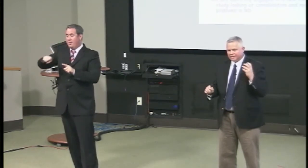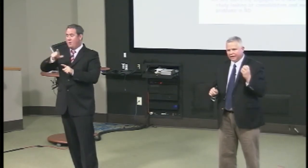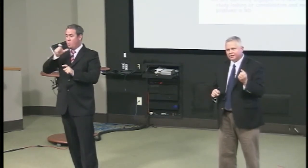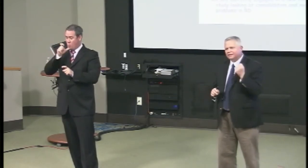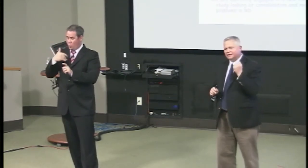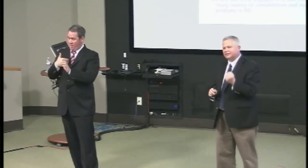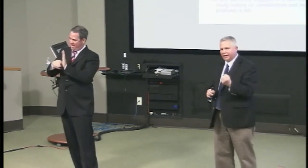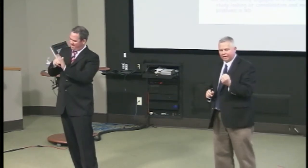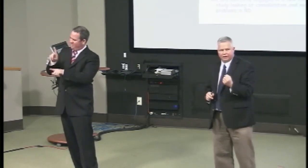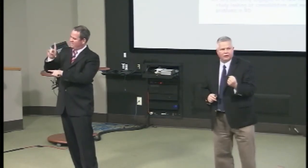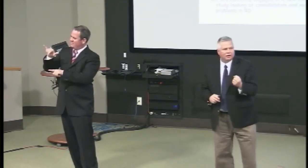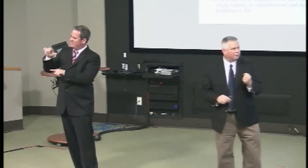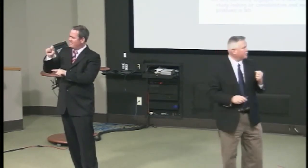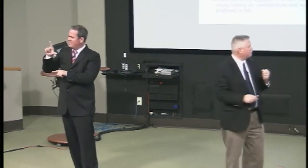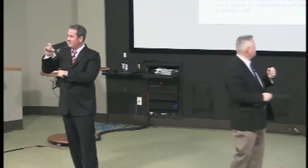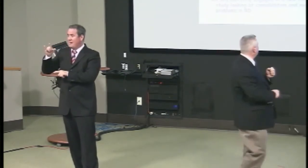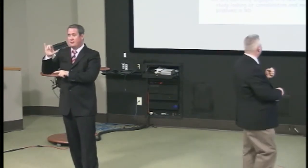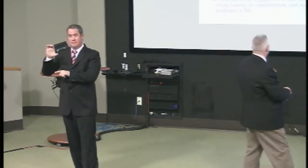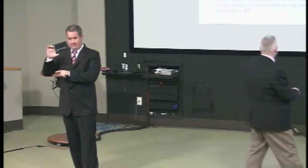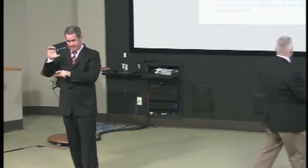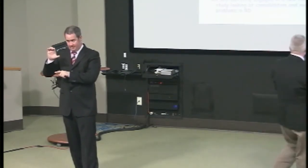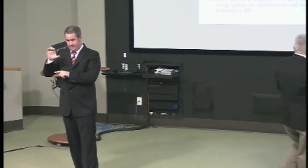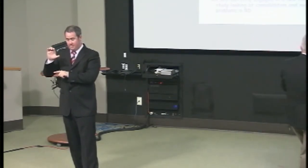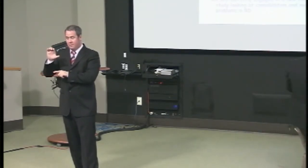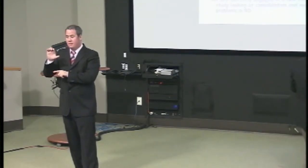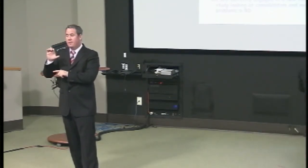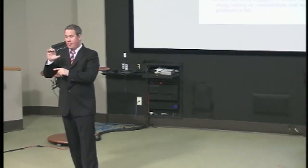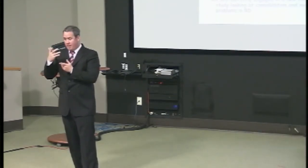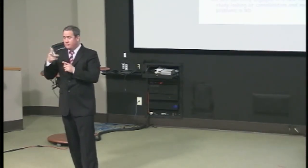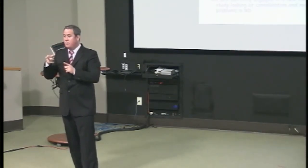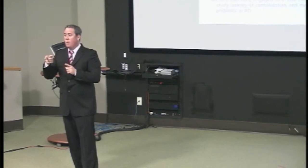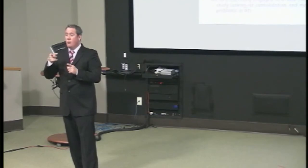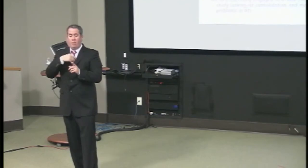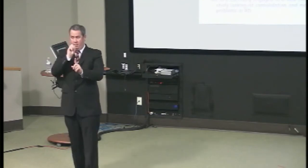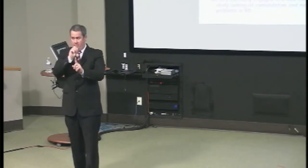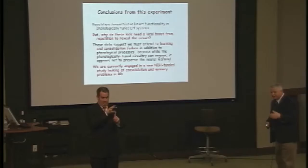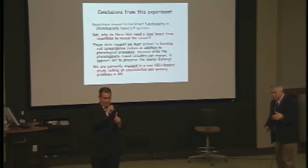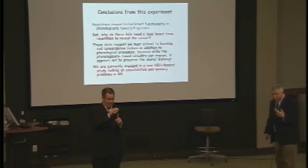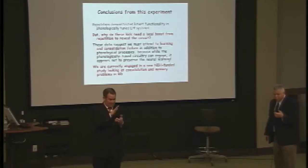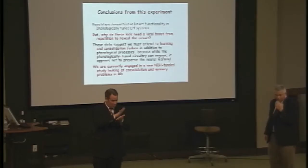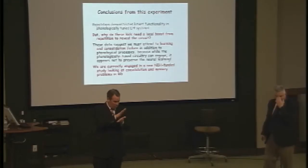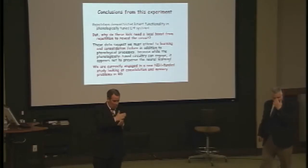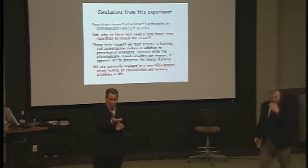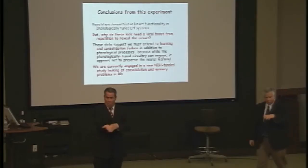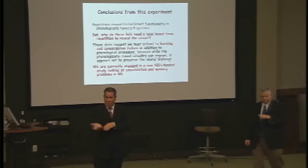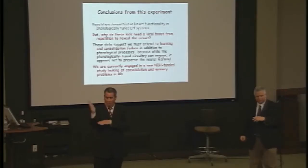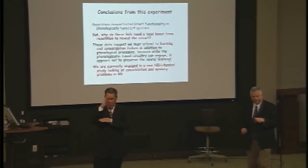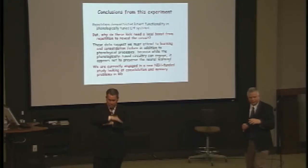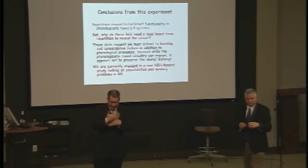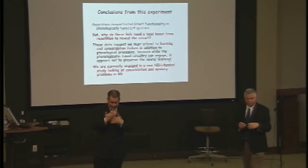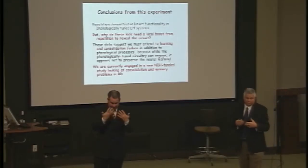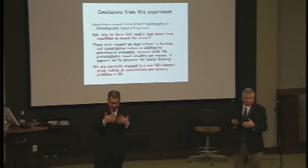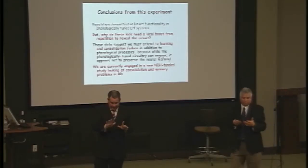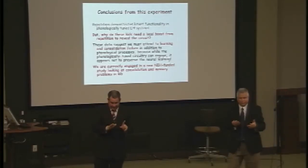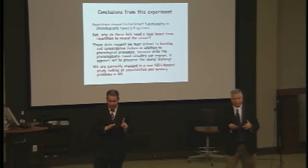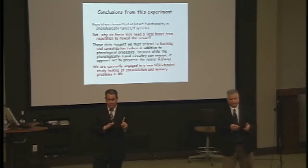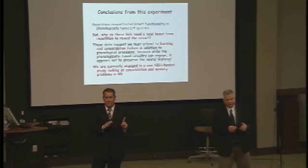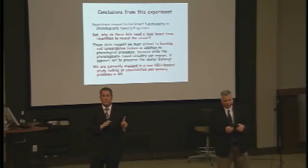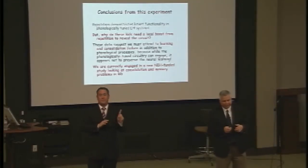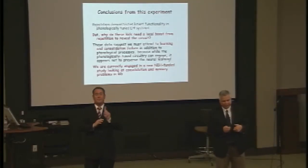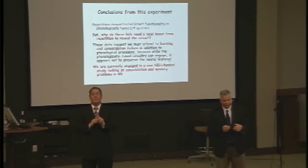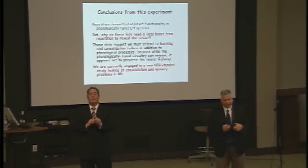It doesn't stick. And we'd call this consolidation failure. So we have a new R01 that I won't have time to,